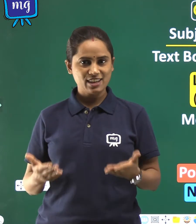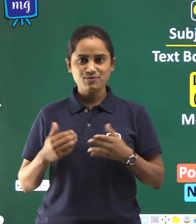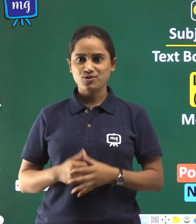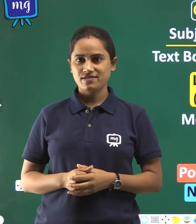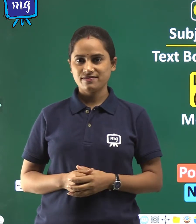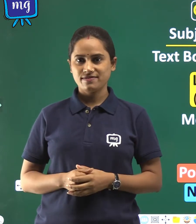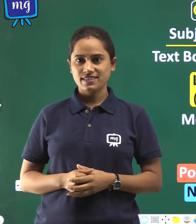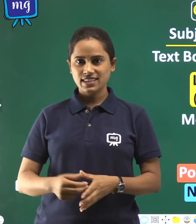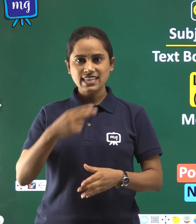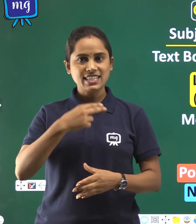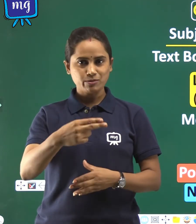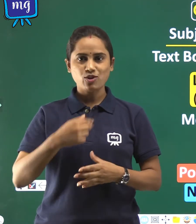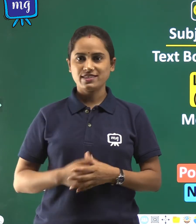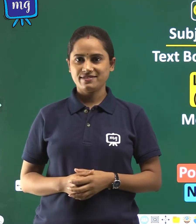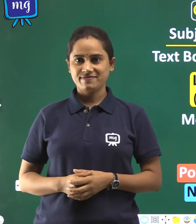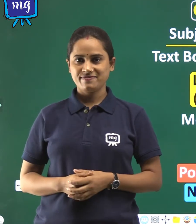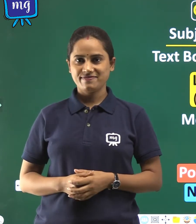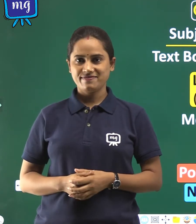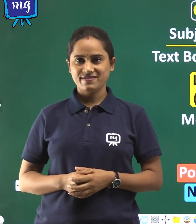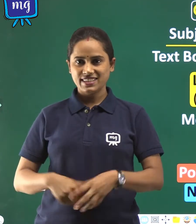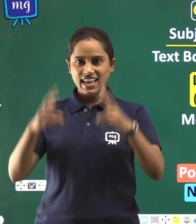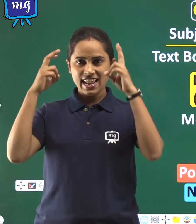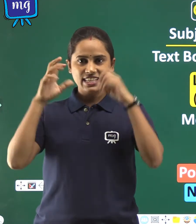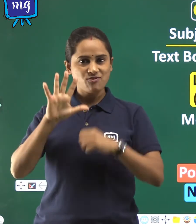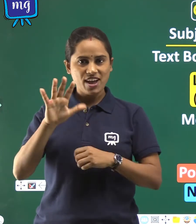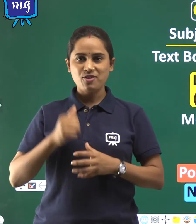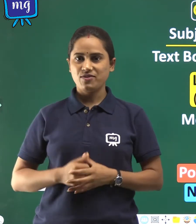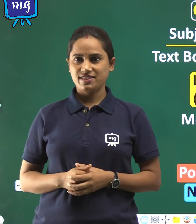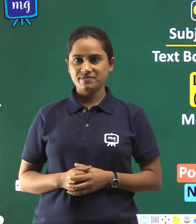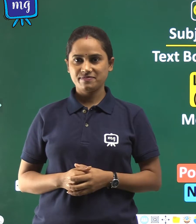Textbook, Snapshot, Lesson 5,